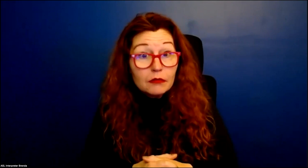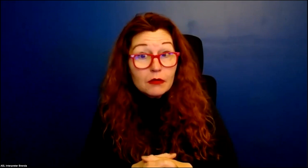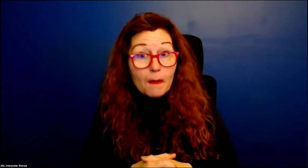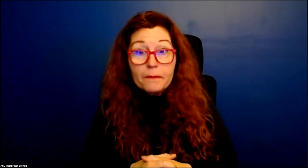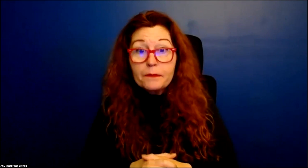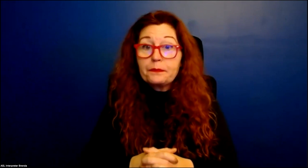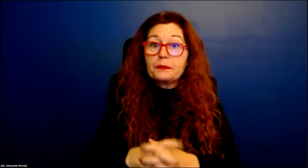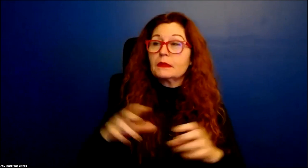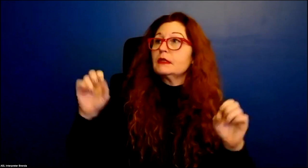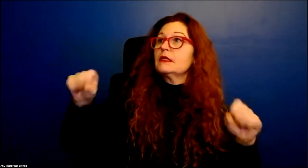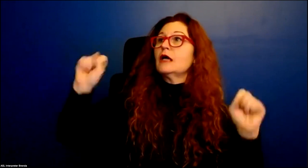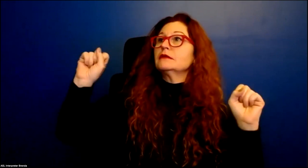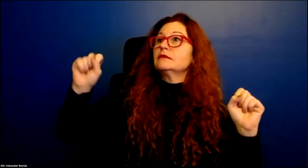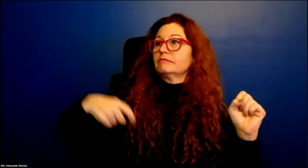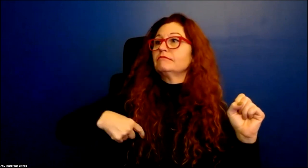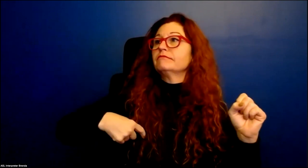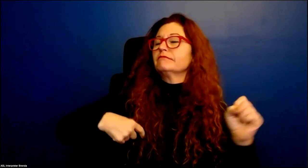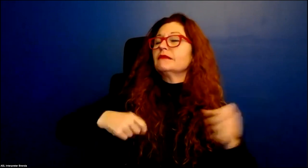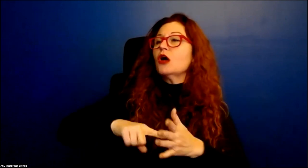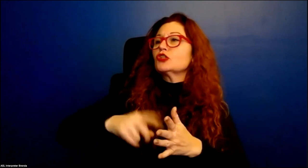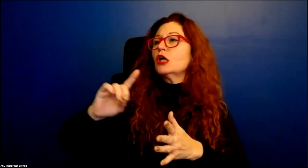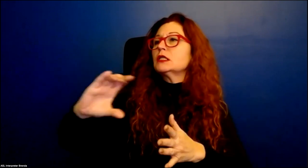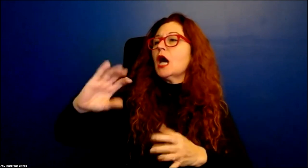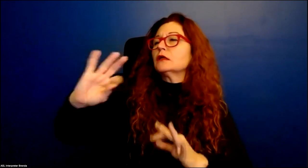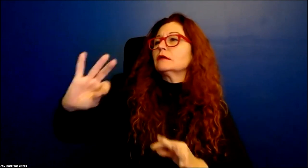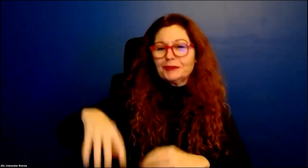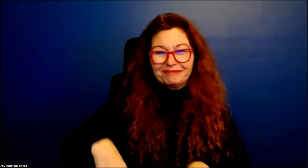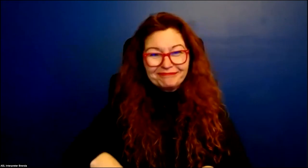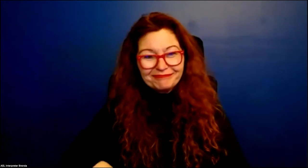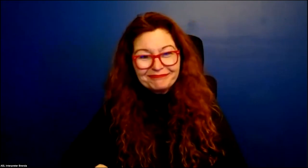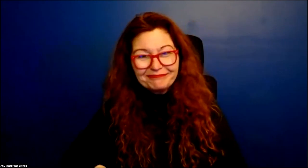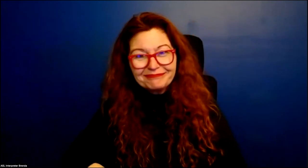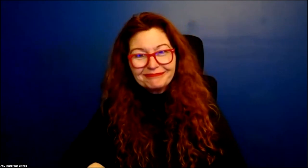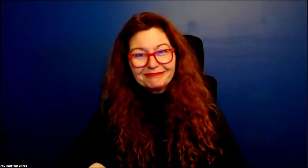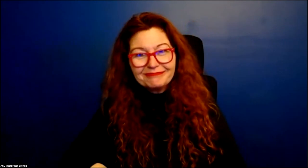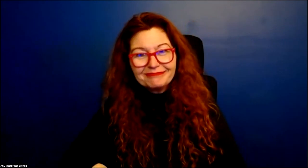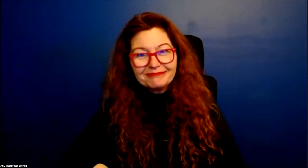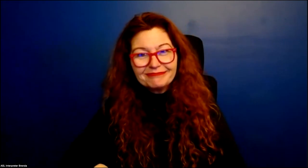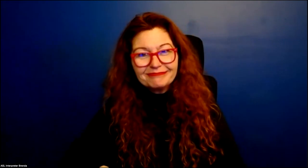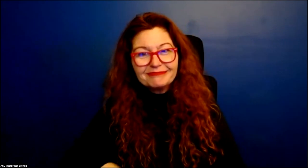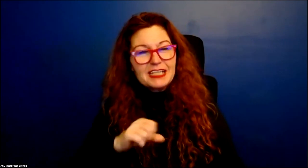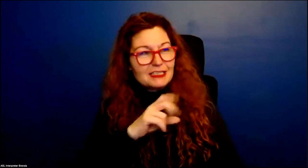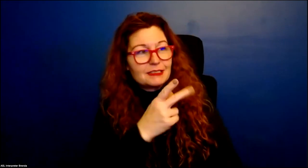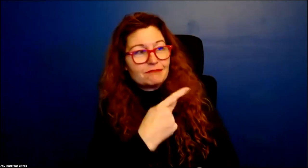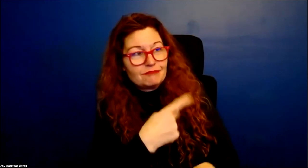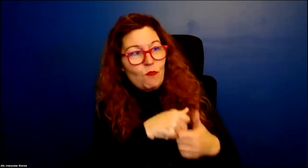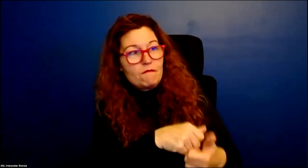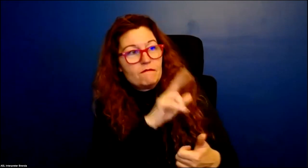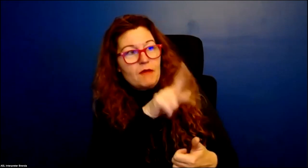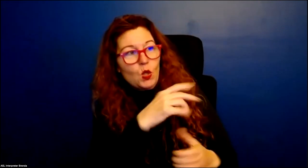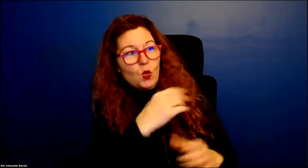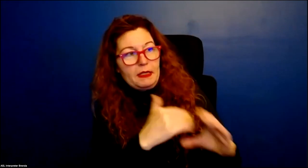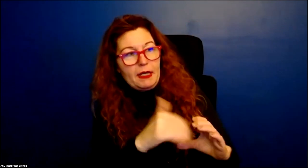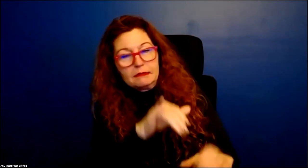Yeah, let's be a pioneer to start this. That's what we're going to. Well, we can send it out with in our follow-up email. Some of those links that we